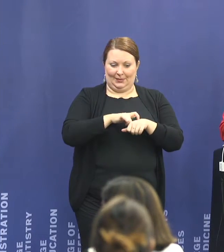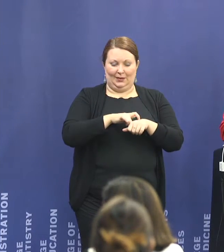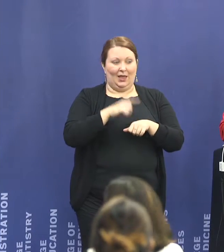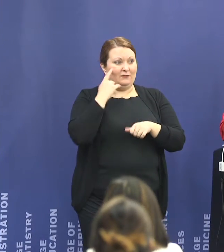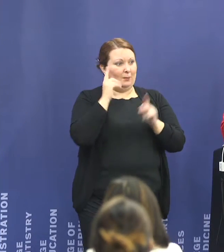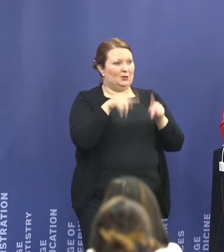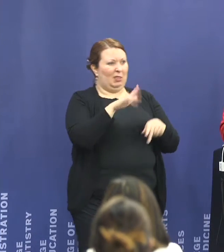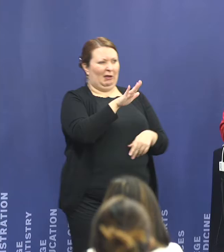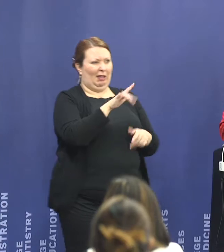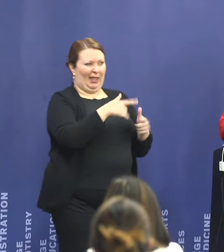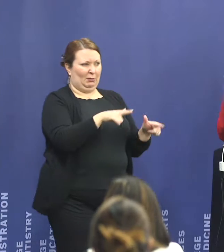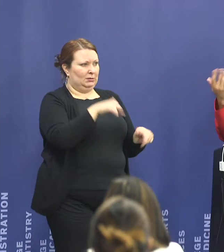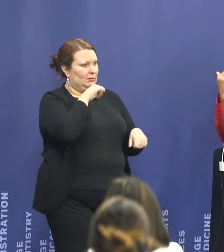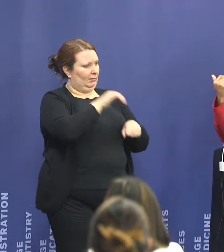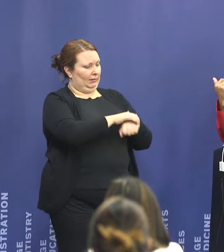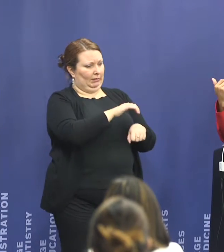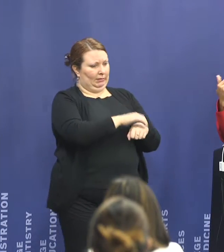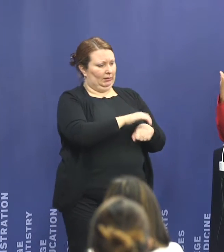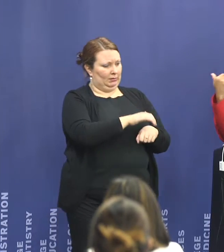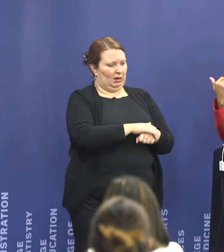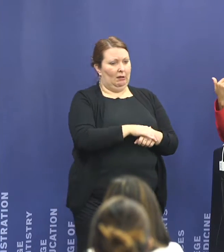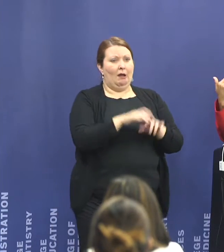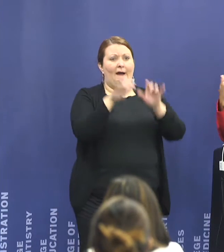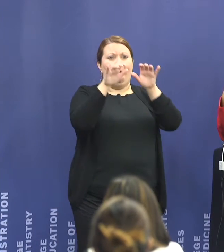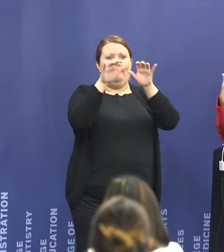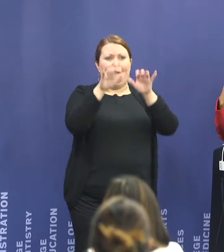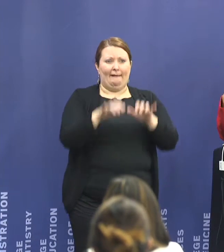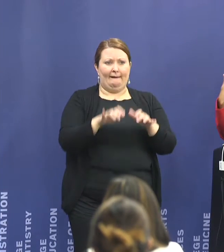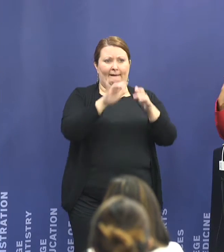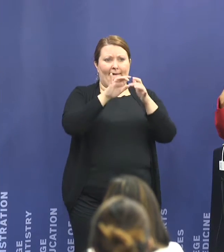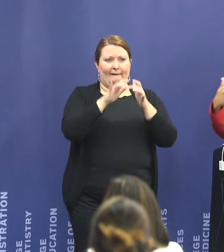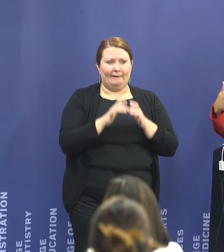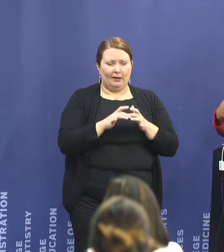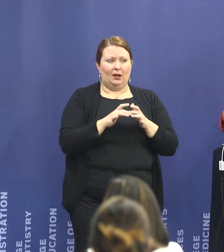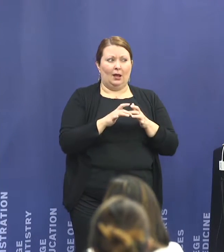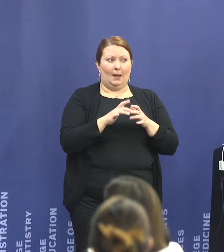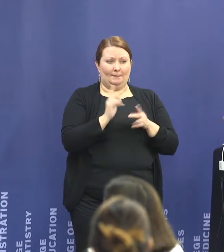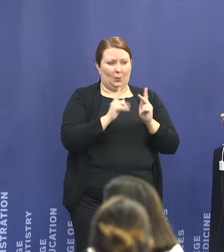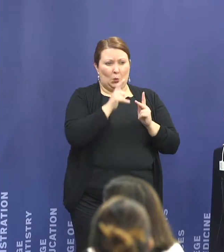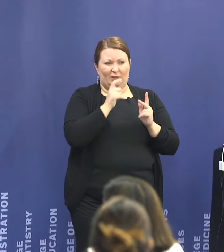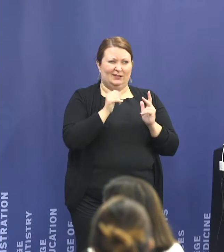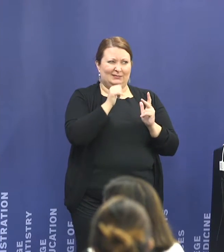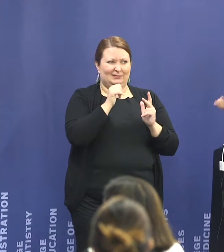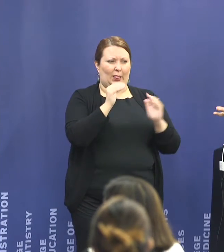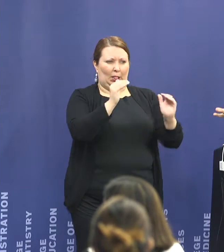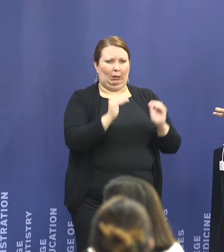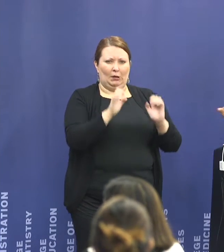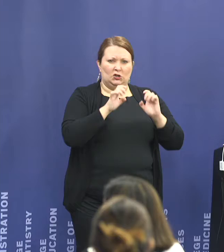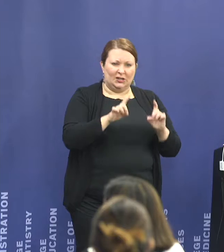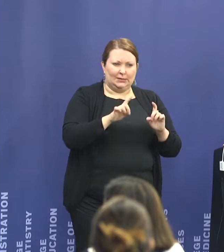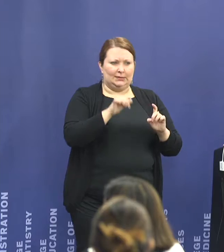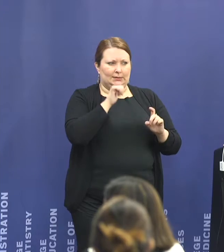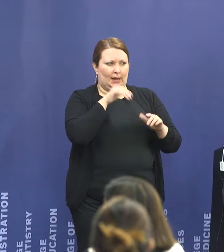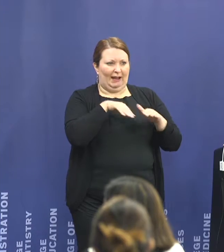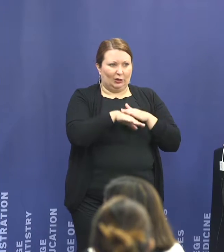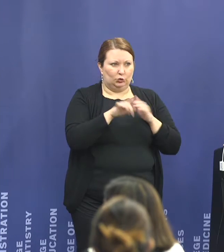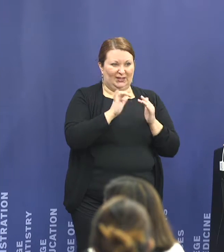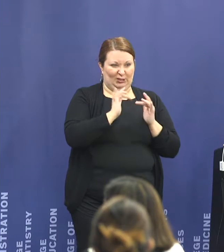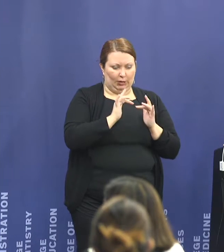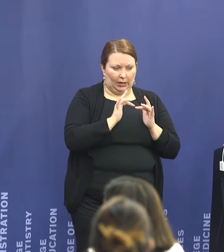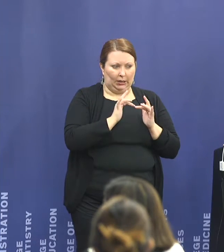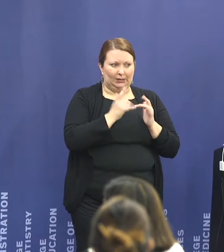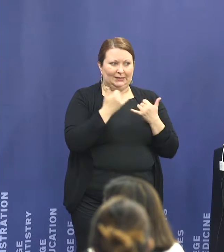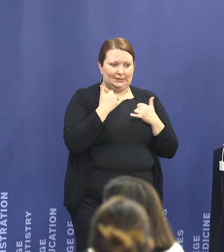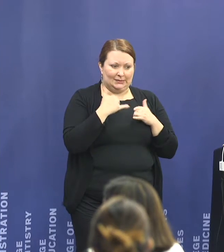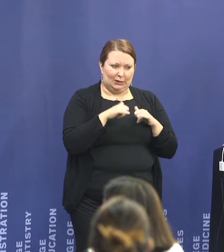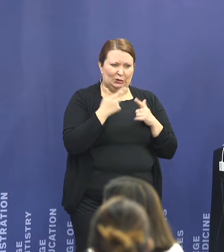whose language is not English filling something online, and particularly those who may not have the same level of education or access to internet. And yes, they'll